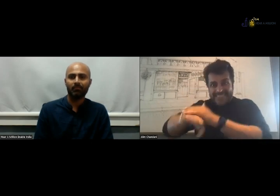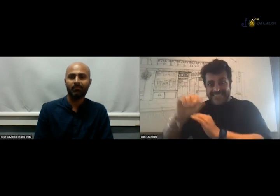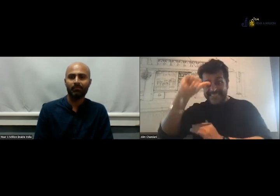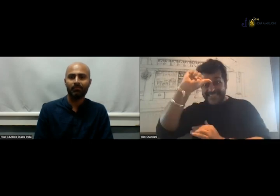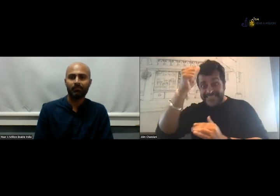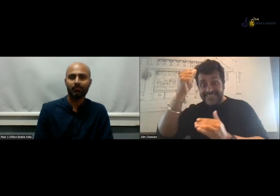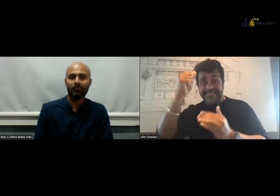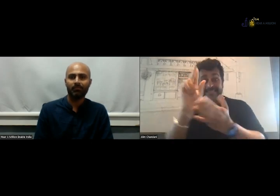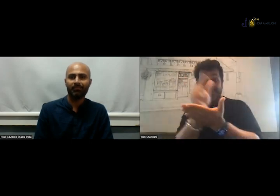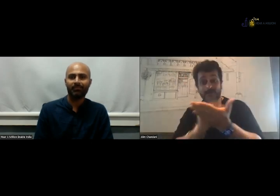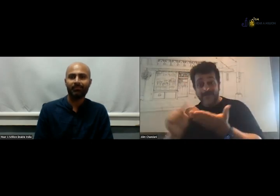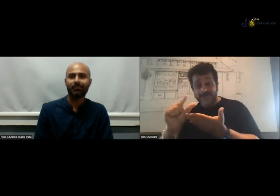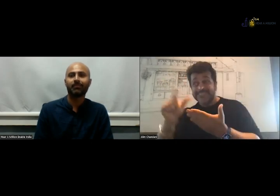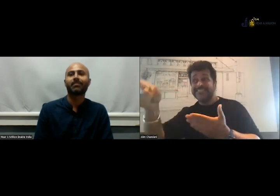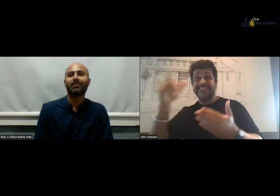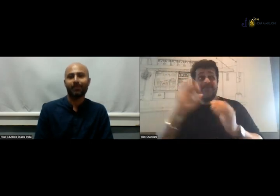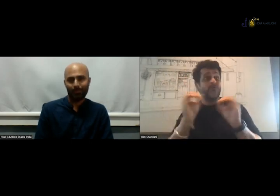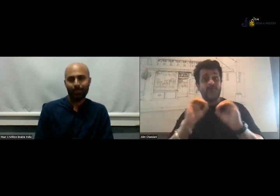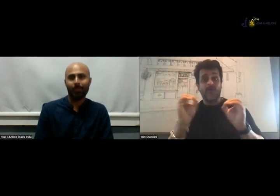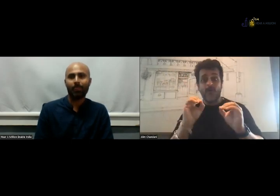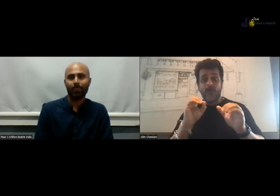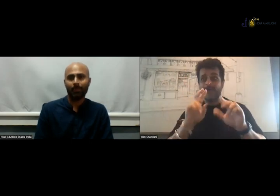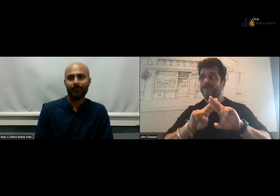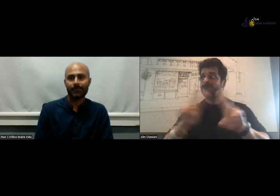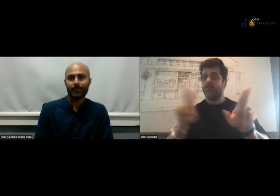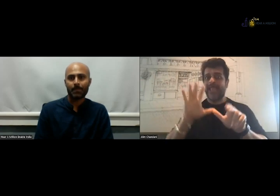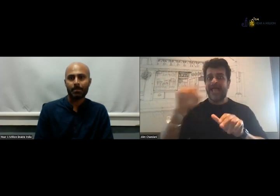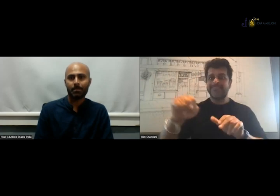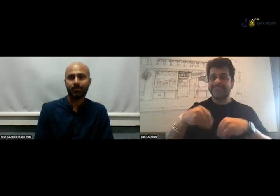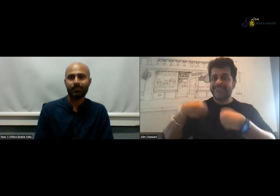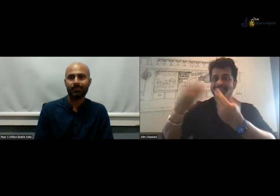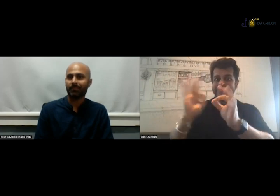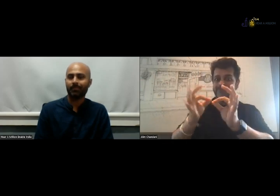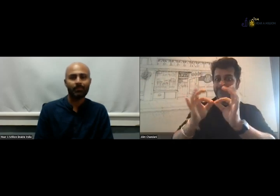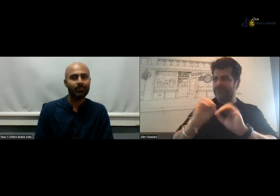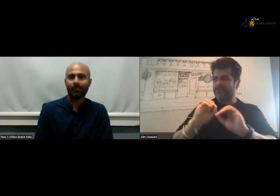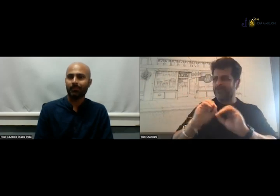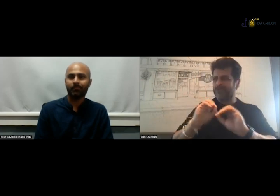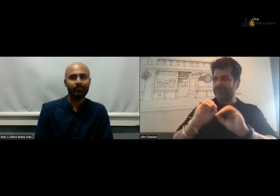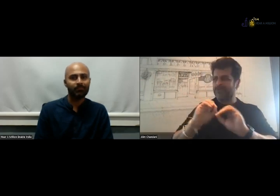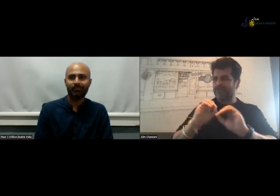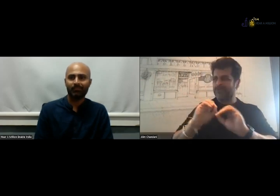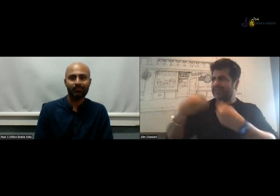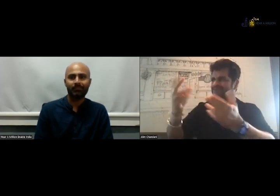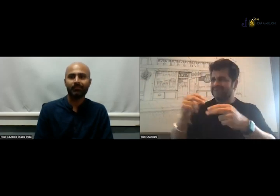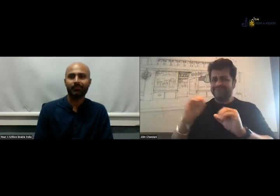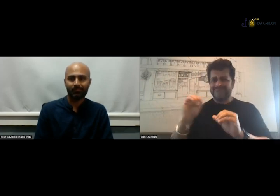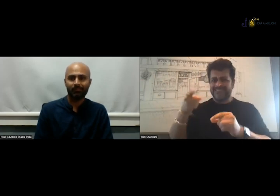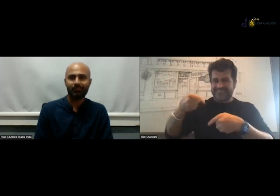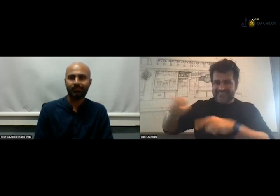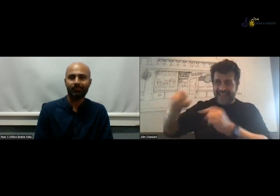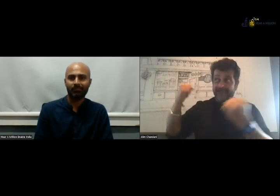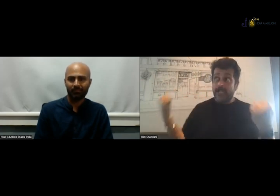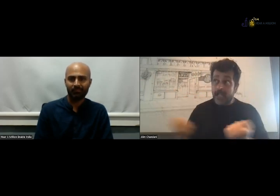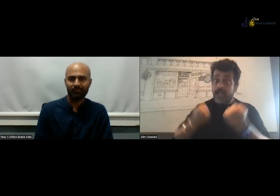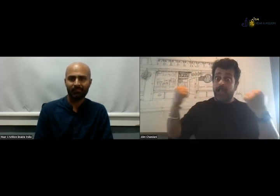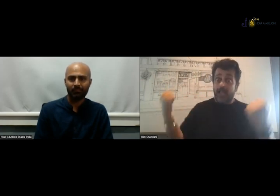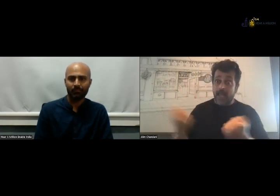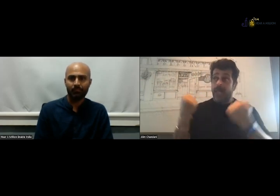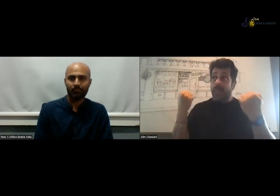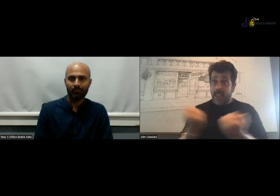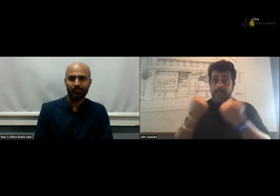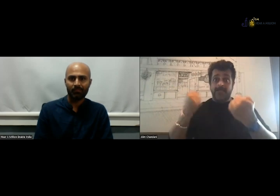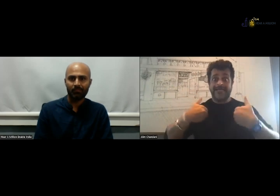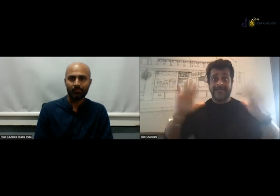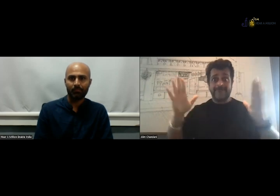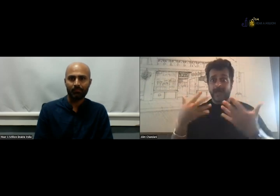was always look up to her. She was studying in the Indian university where no interpreter was